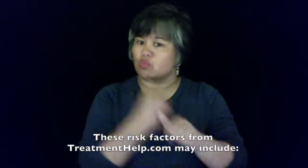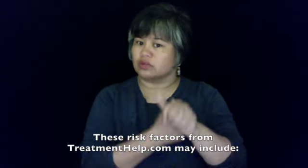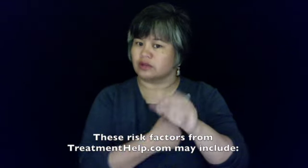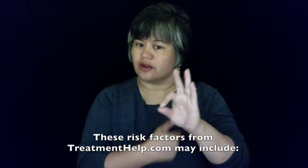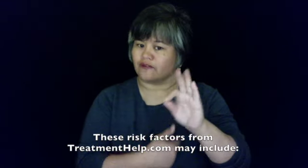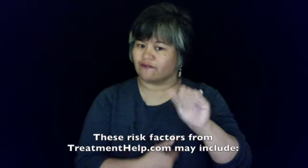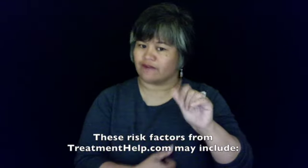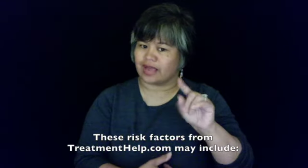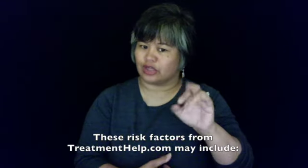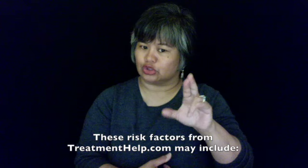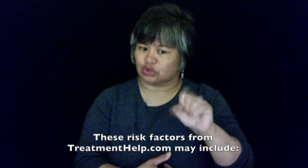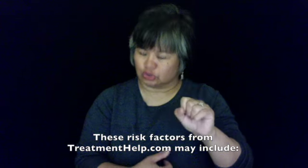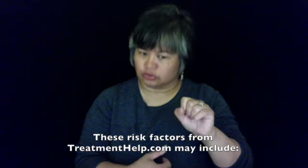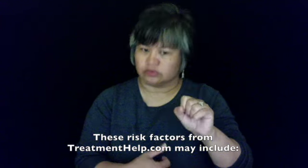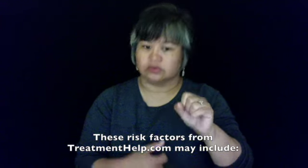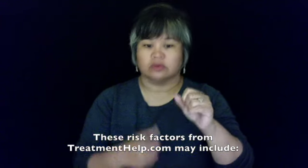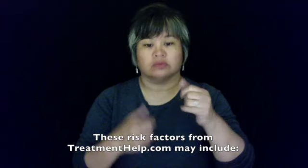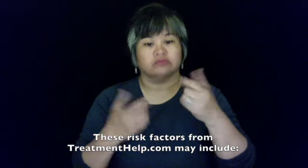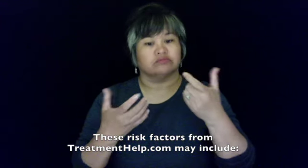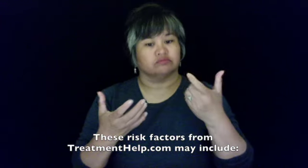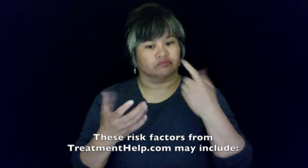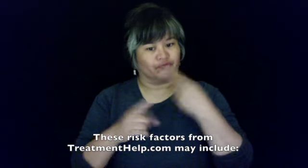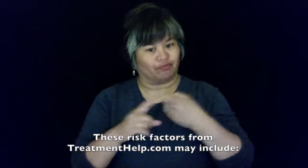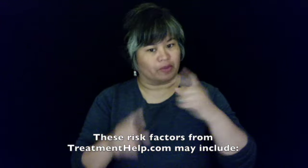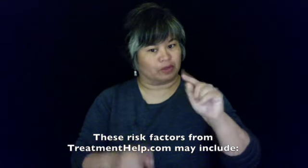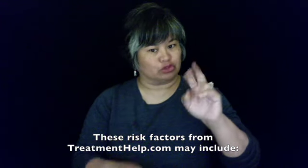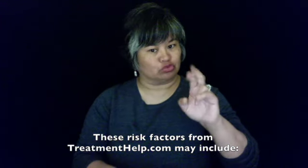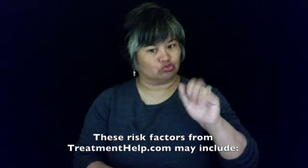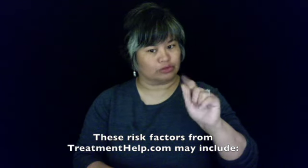These risk factors from treatmenthelp.com may include